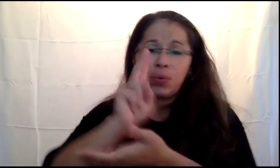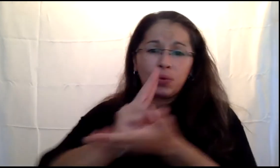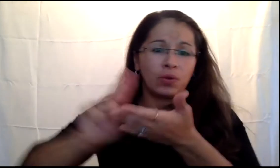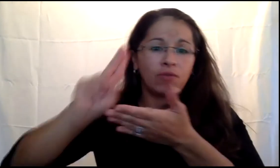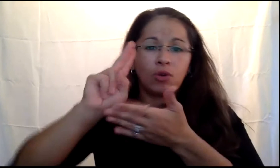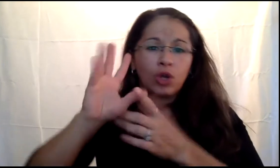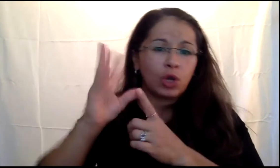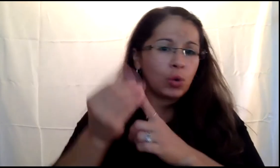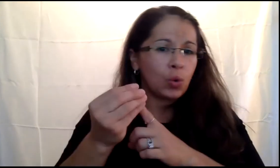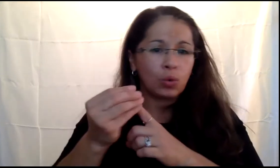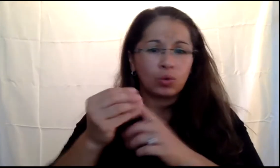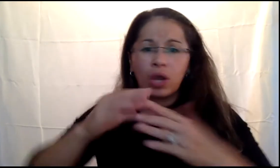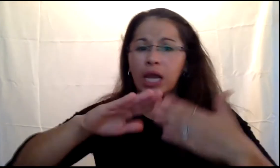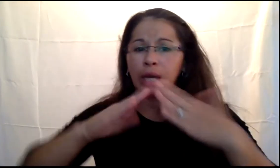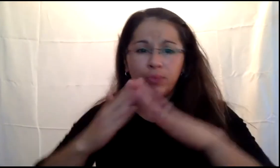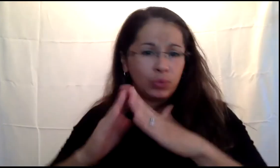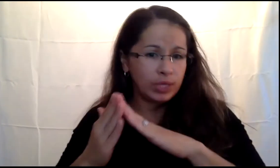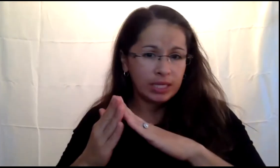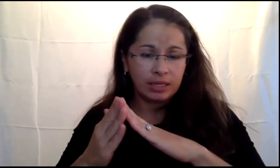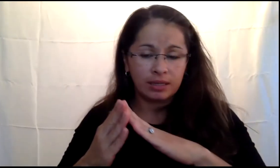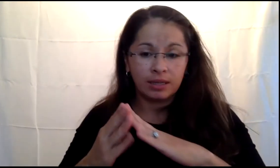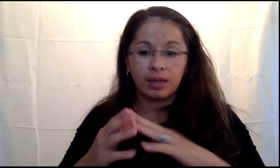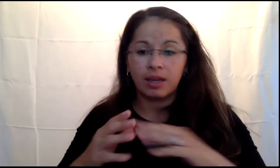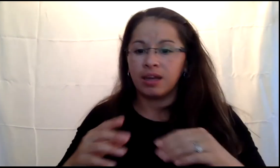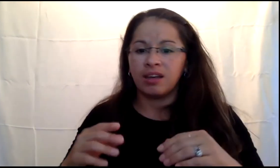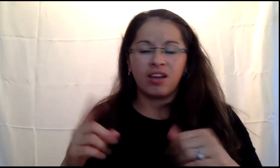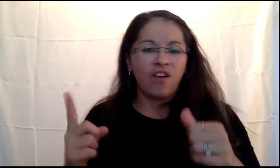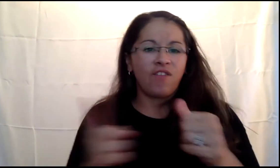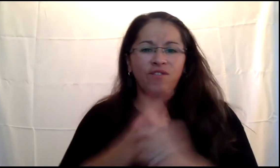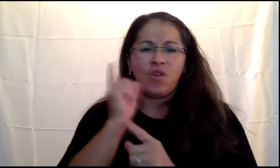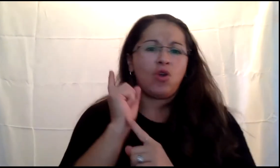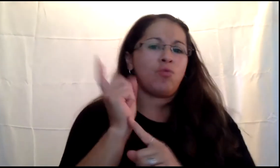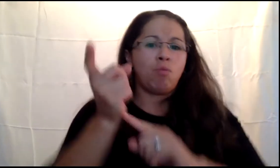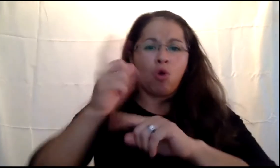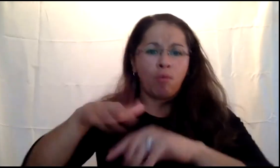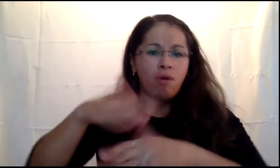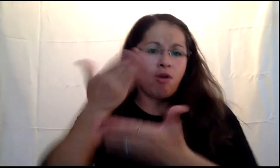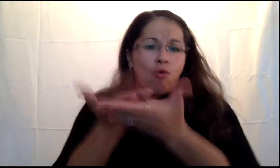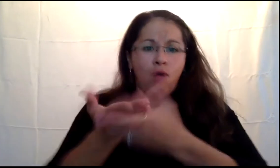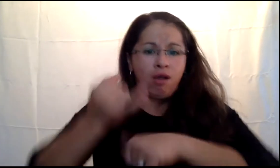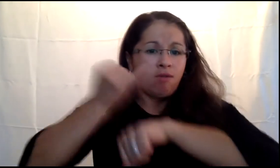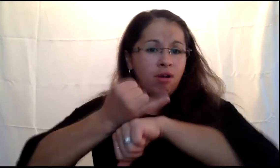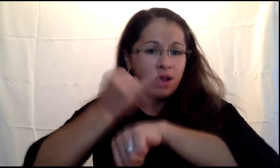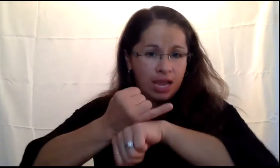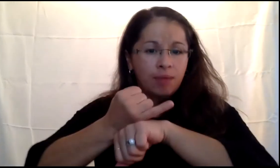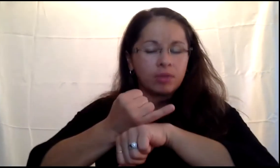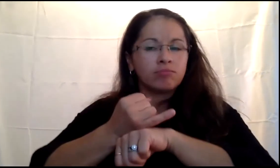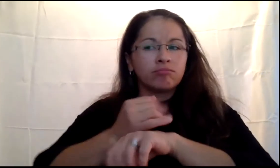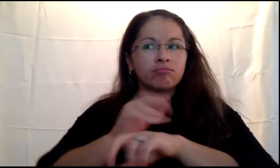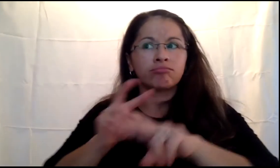from the moment you step on campus. you can tell